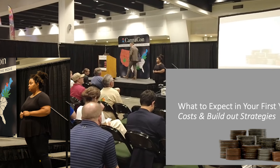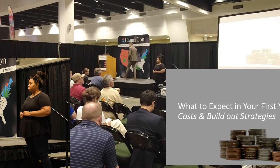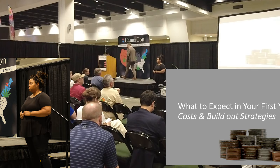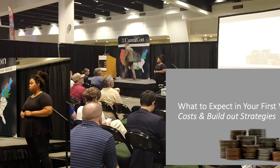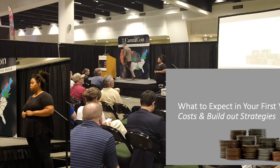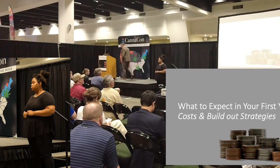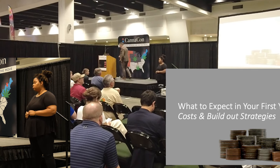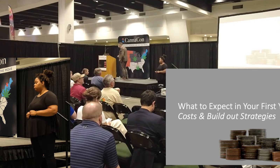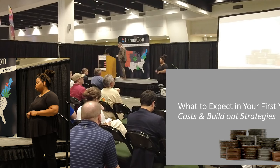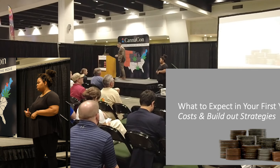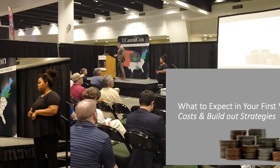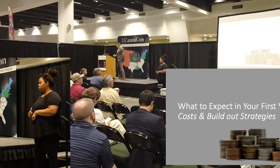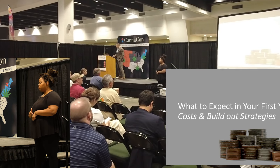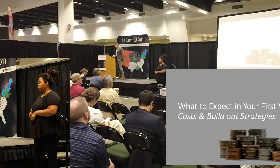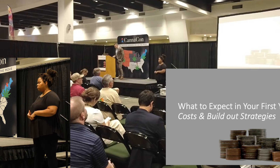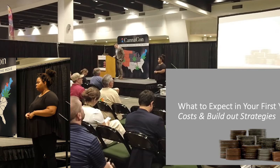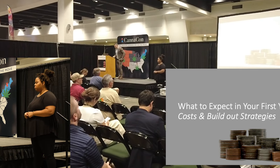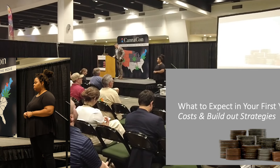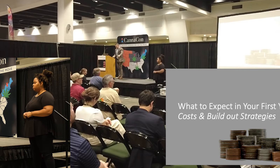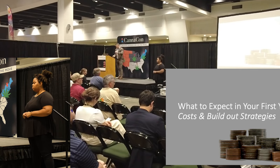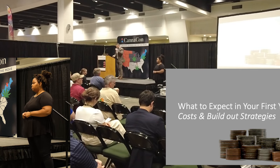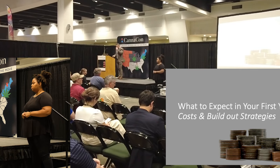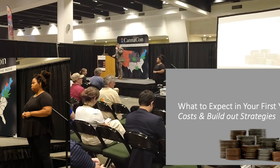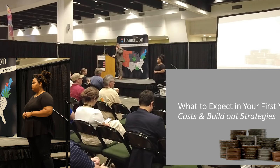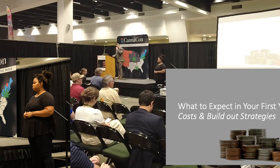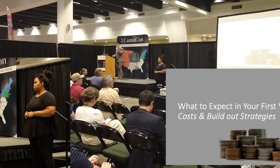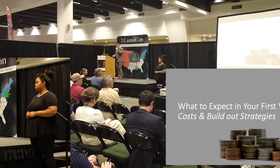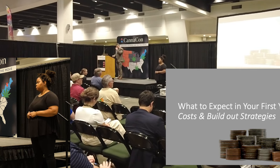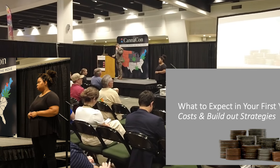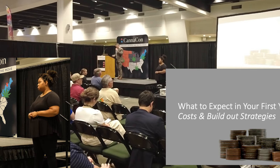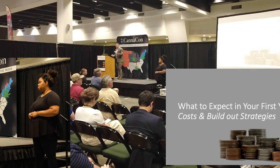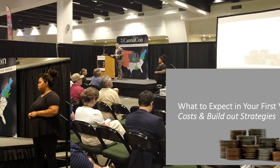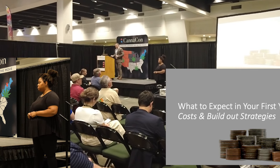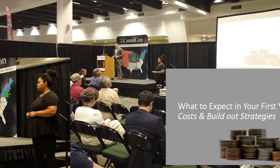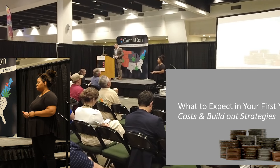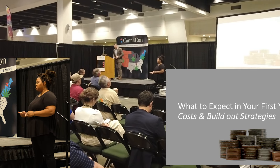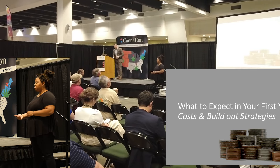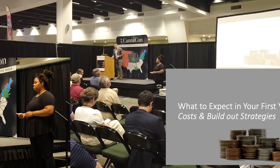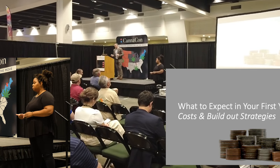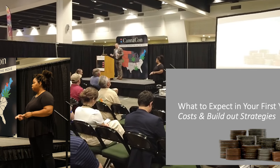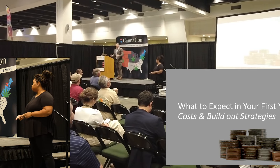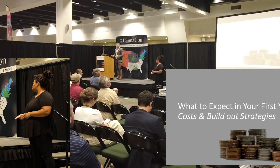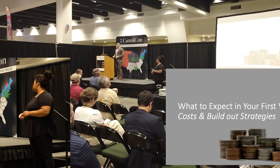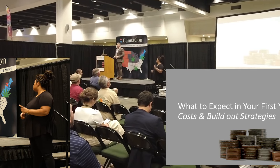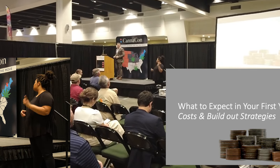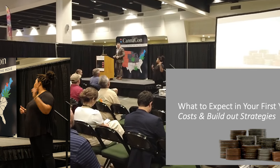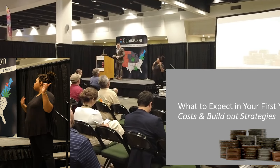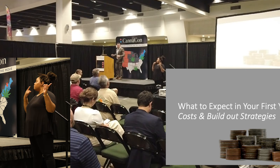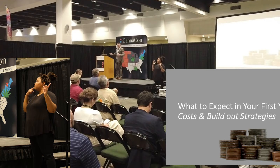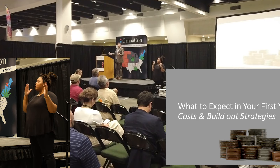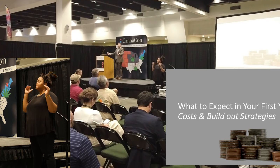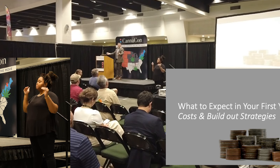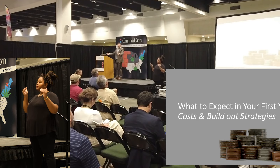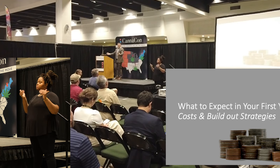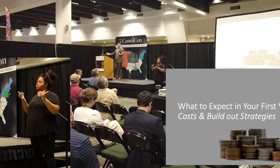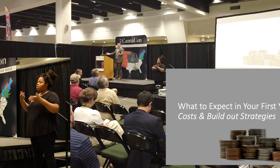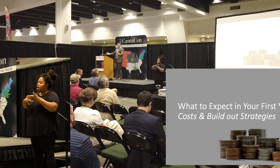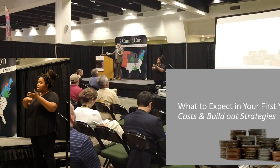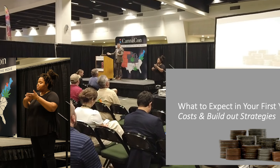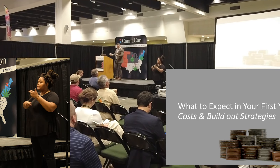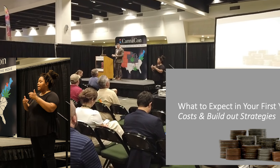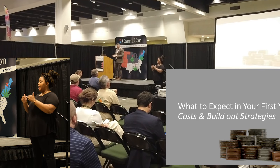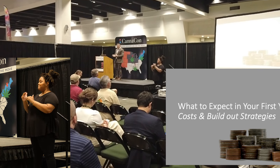So, very quickly, what to expect in your first year in terms of costs and build out strategies. Again, I'm going to sort